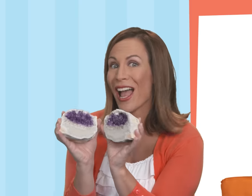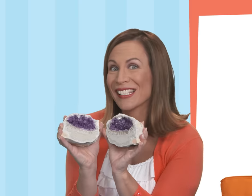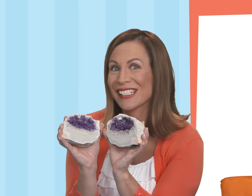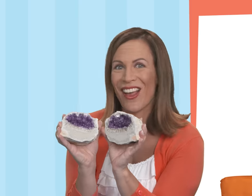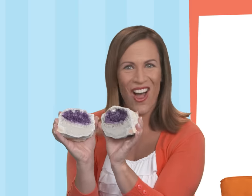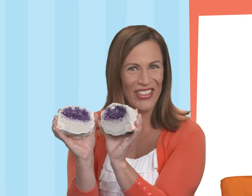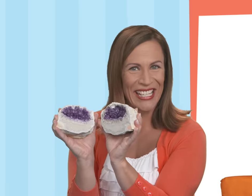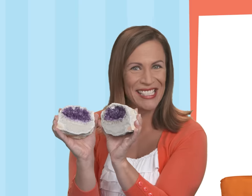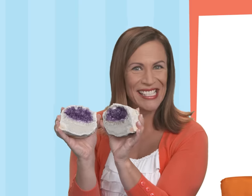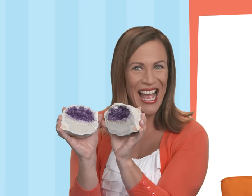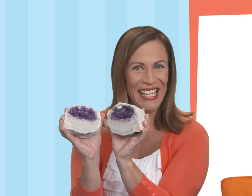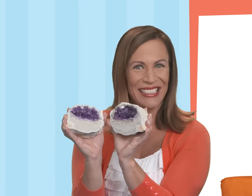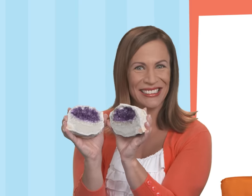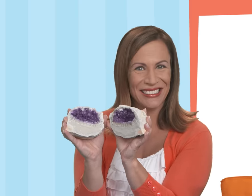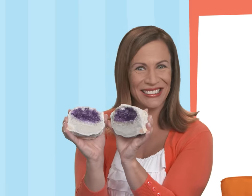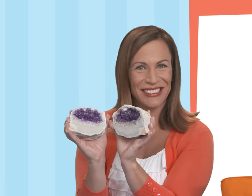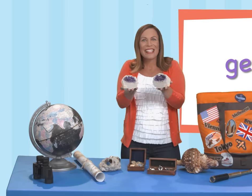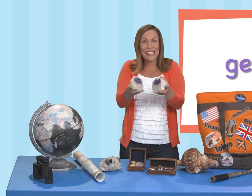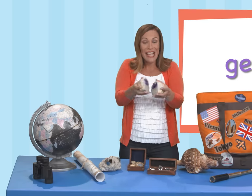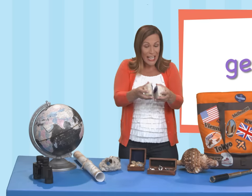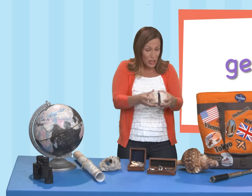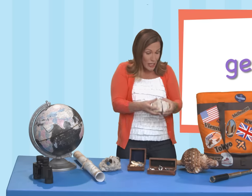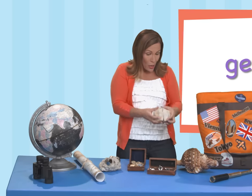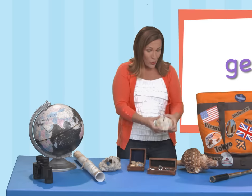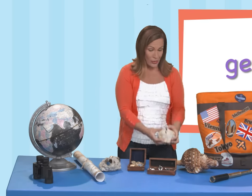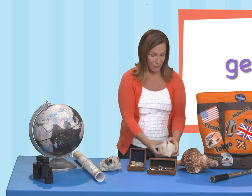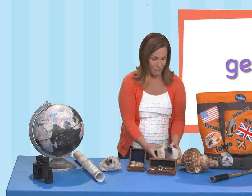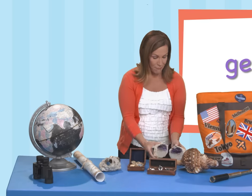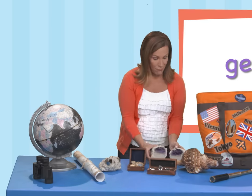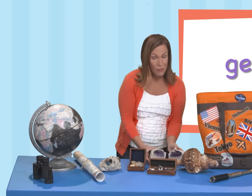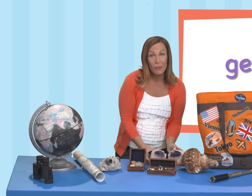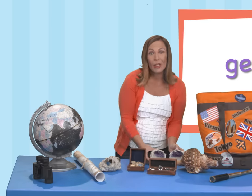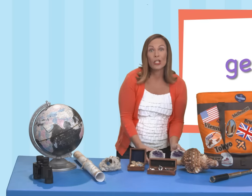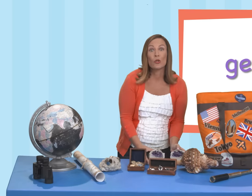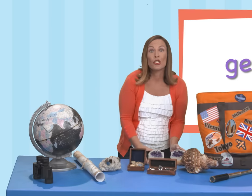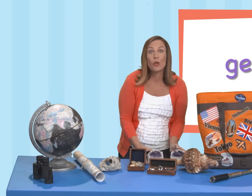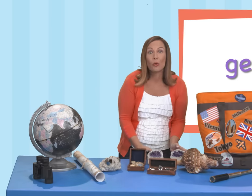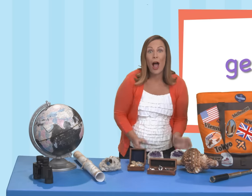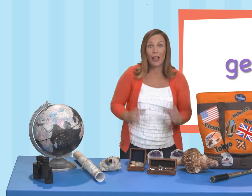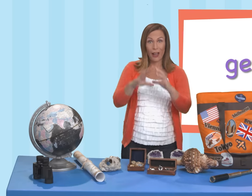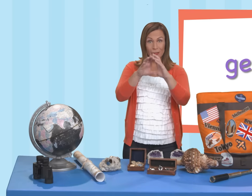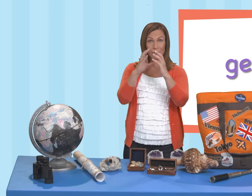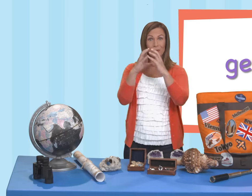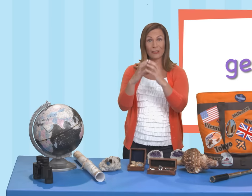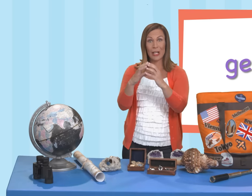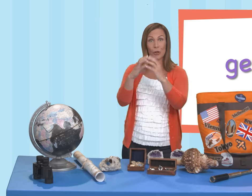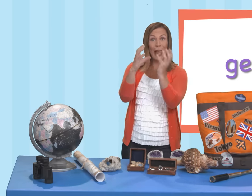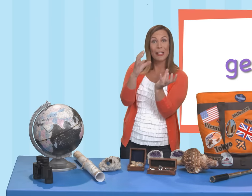on the inside To sign geode You show the rock Crack it